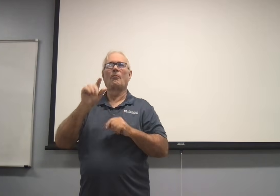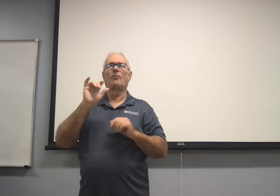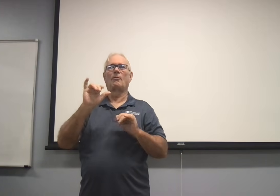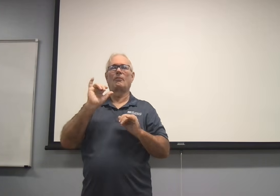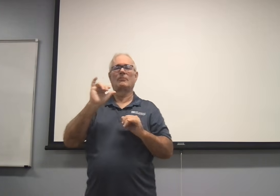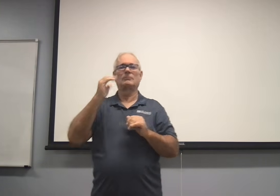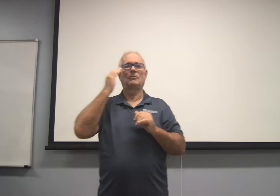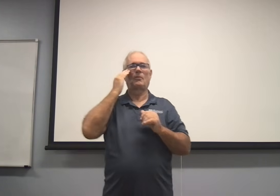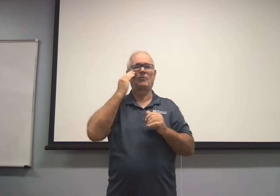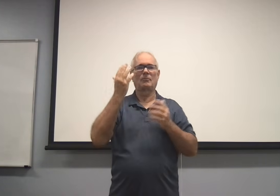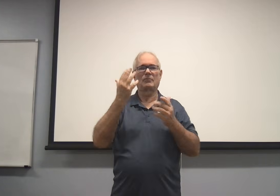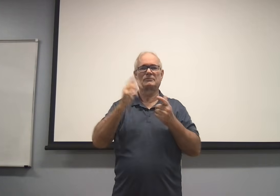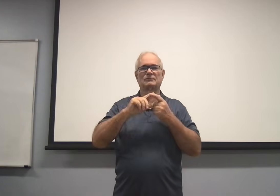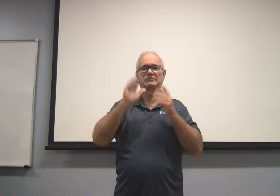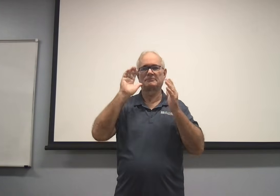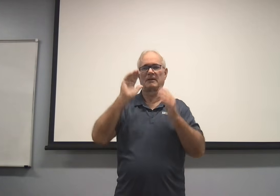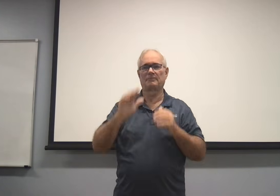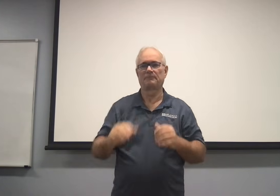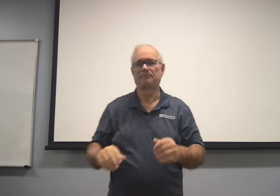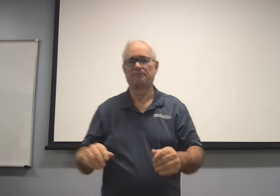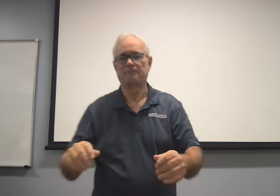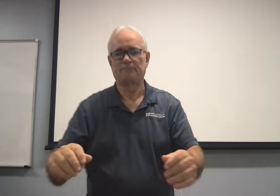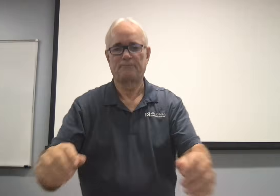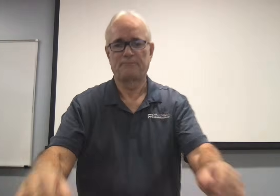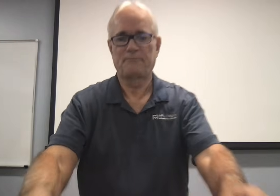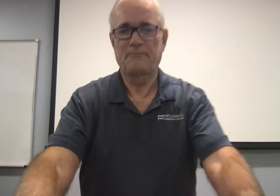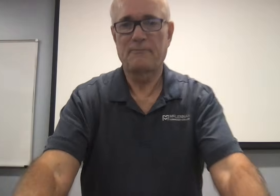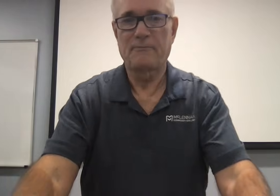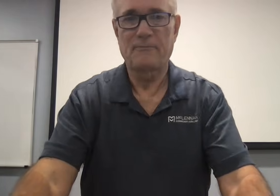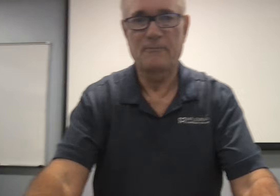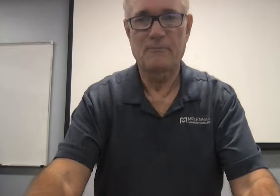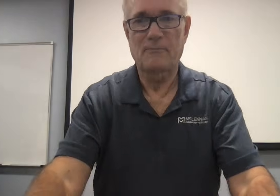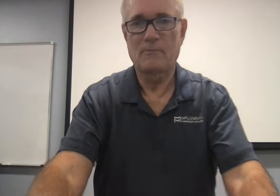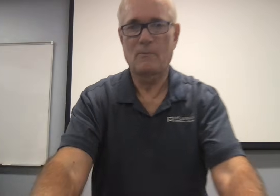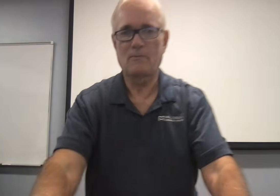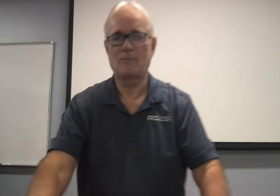the other styles might look like, just so you can know what you're going to expect.